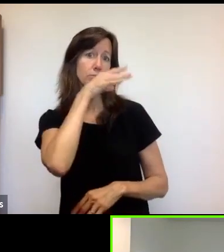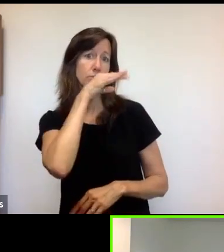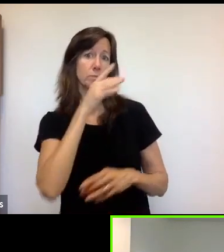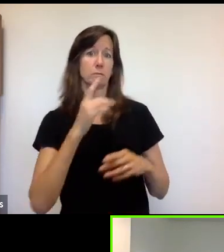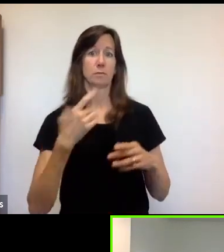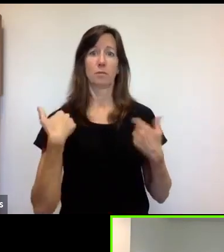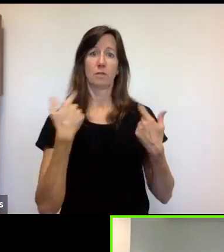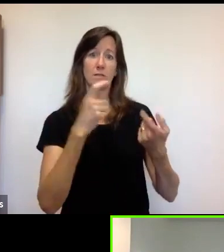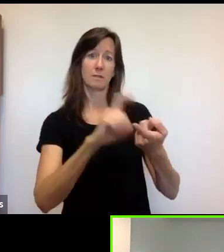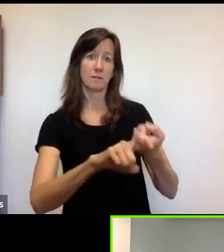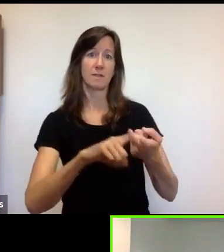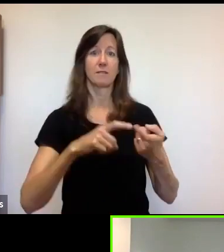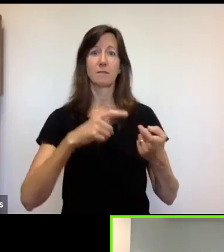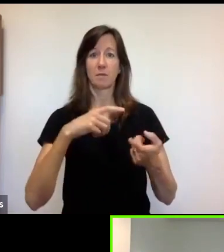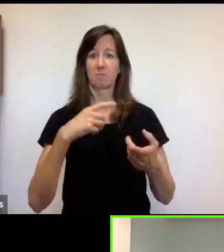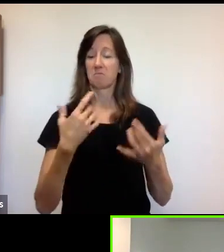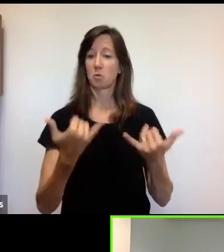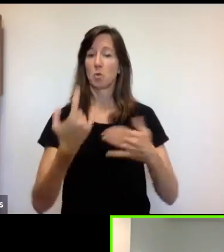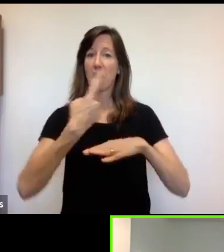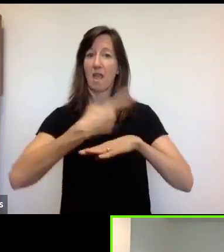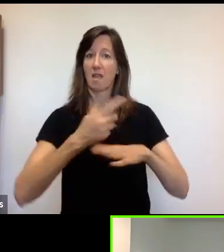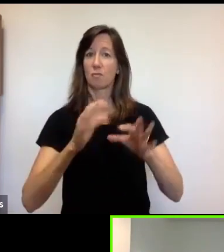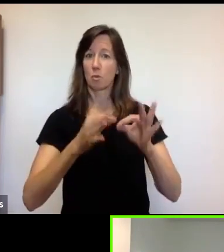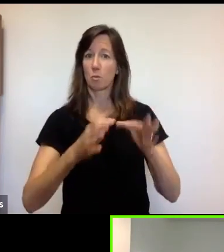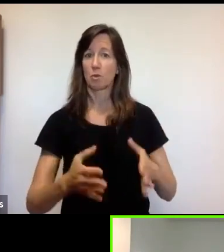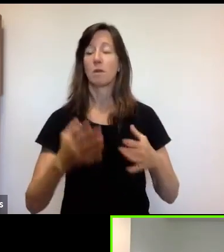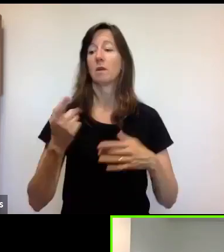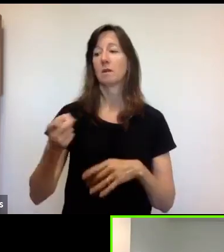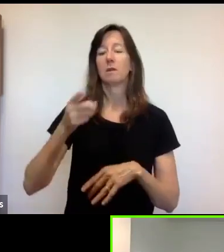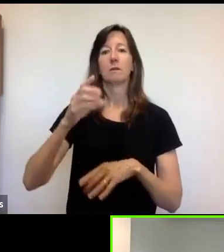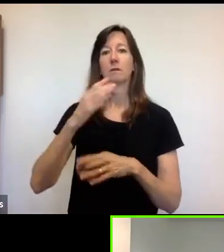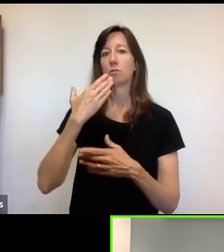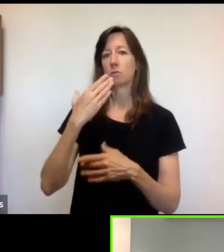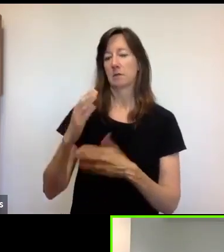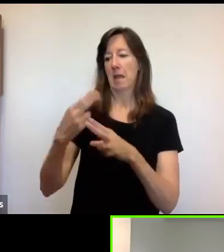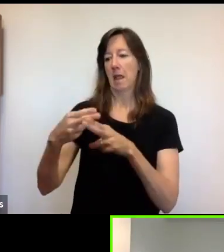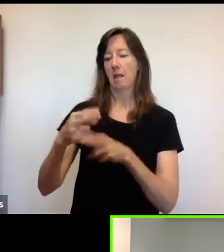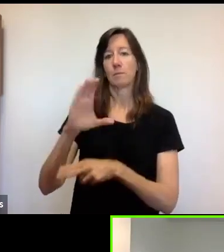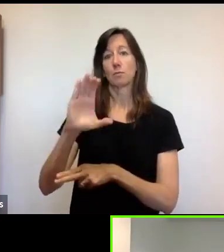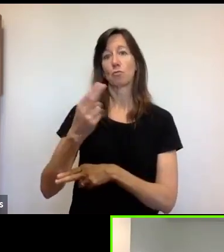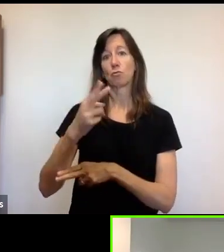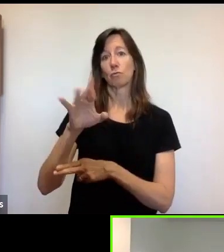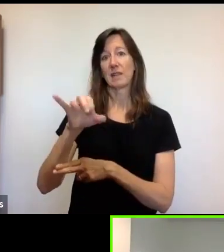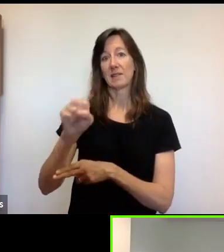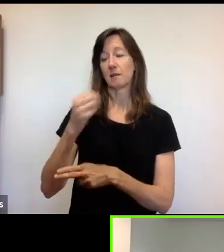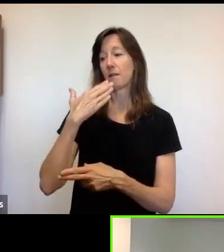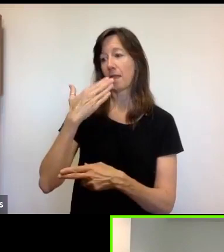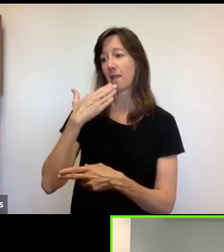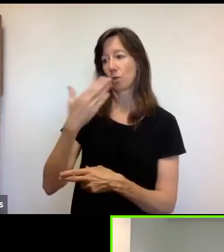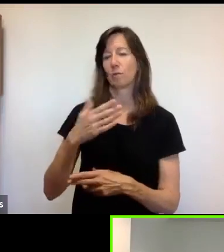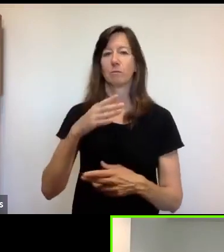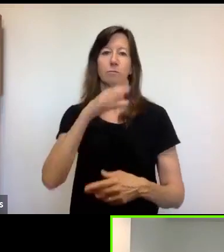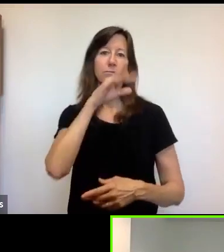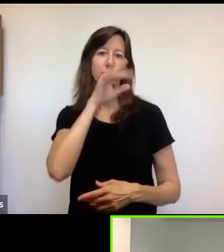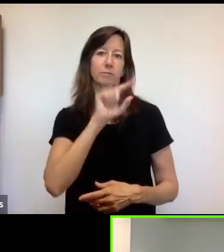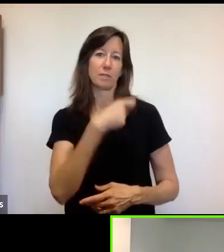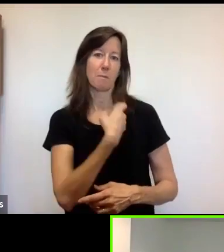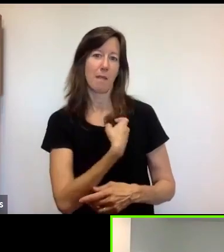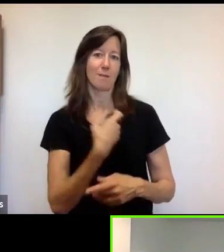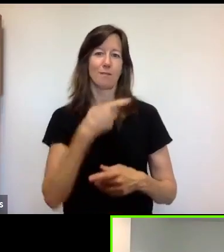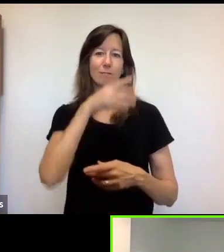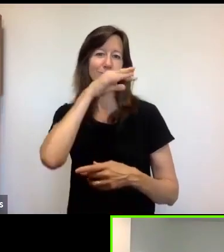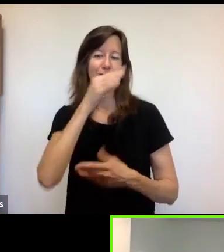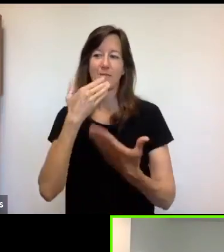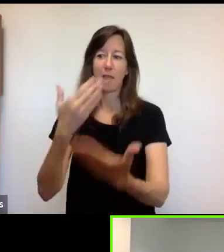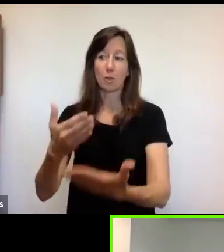Gracias, Chris. Thank you, Chris, very much for your participation. To hear this presentation translation in Spanish, please click on the